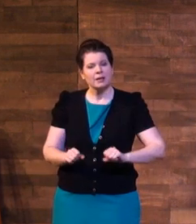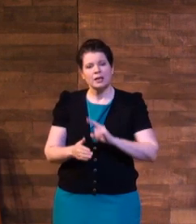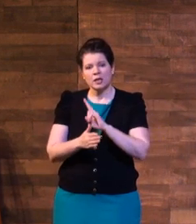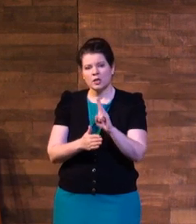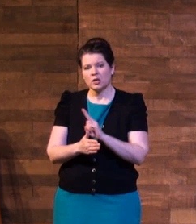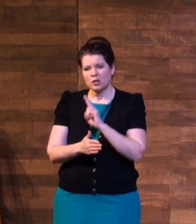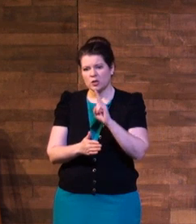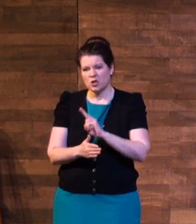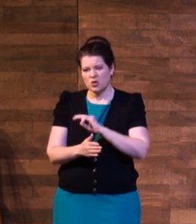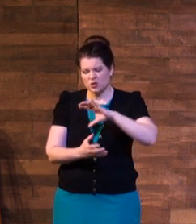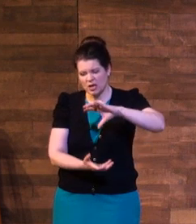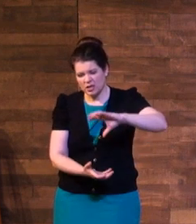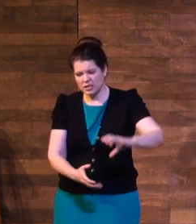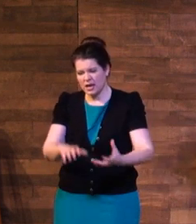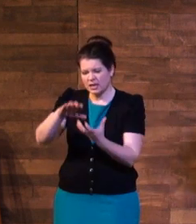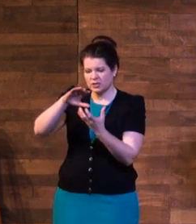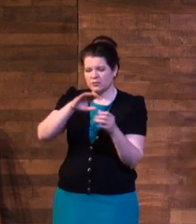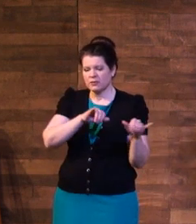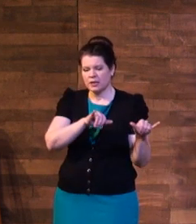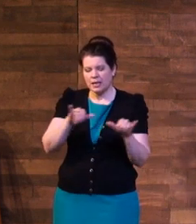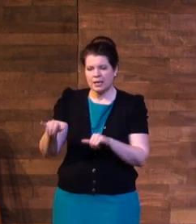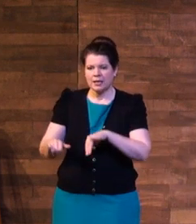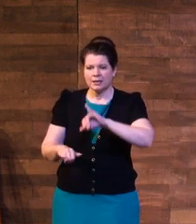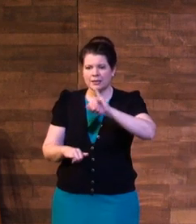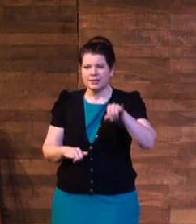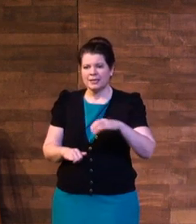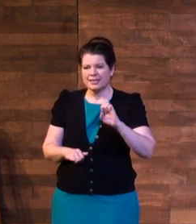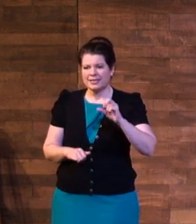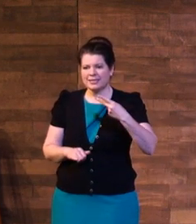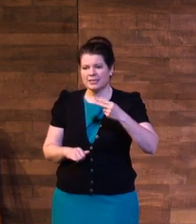situation? And flip it around, too. This